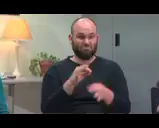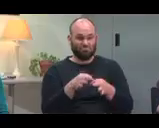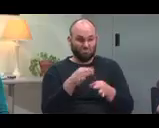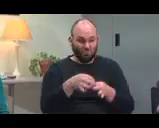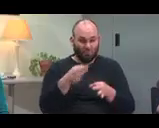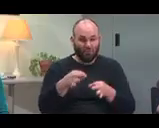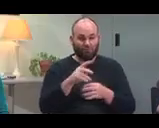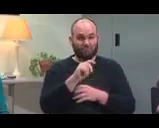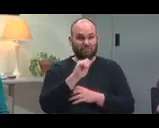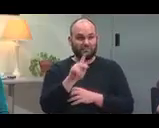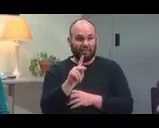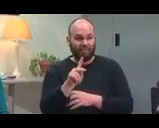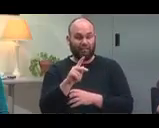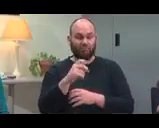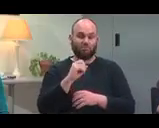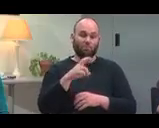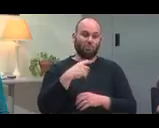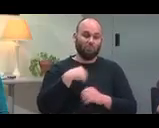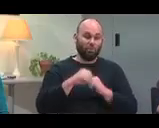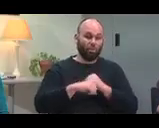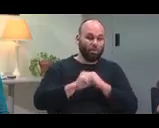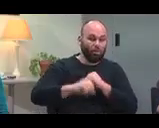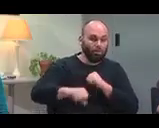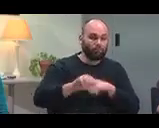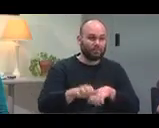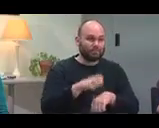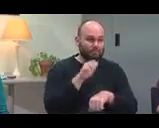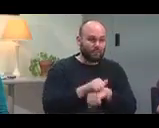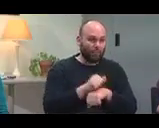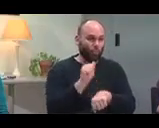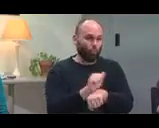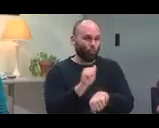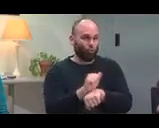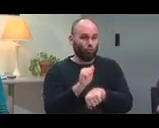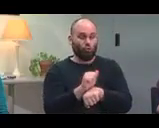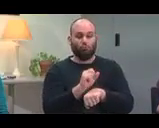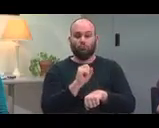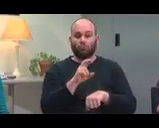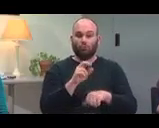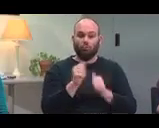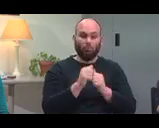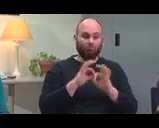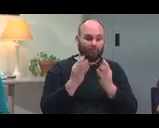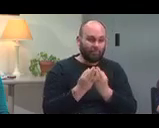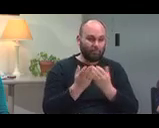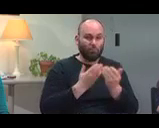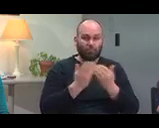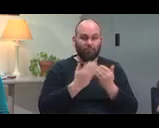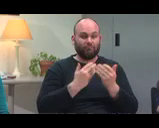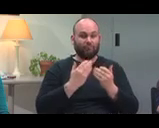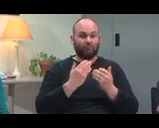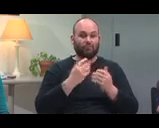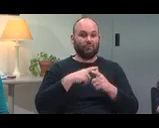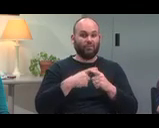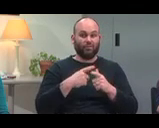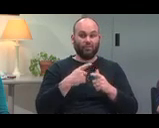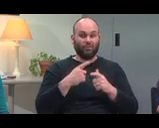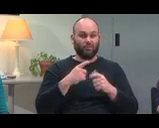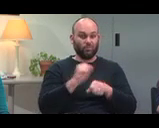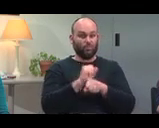postpone tasks like an assignment or something at work with stuff or family. Then when my boss